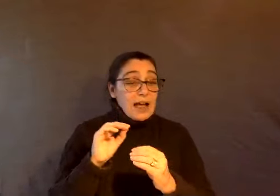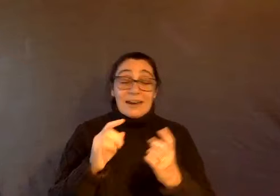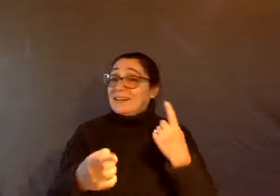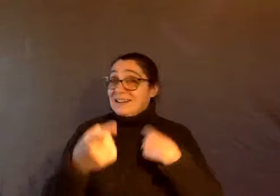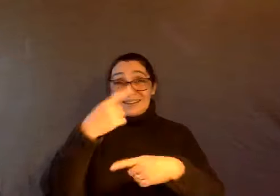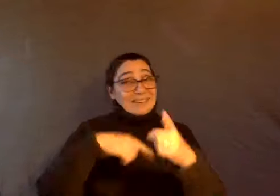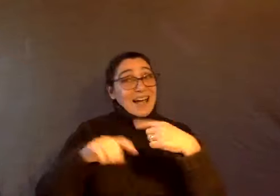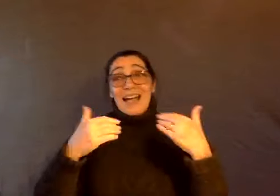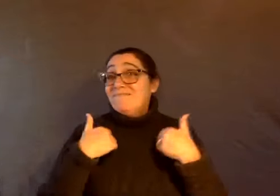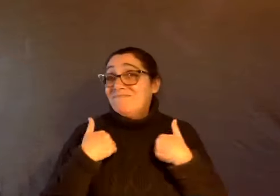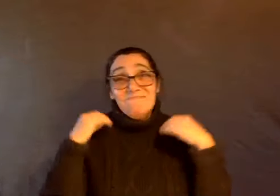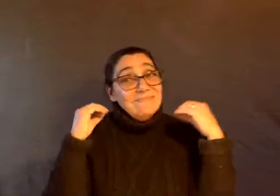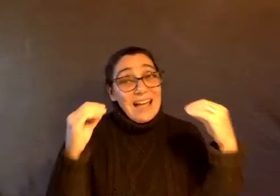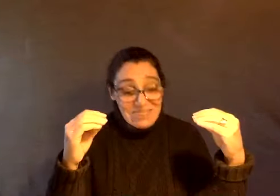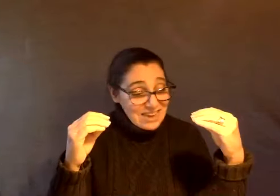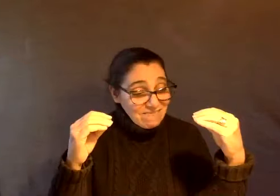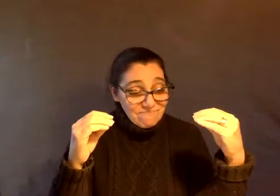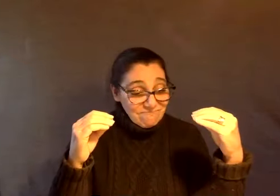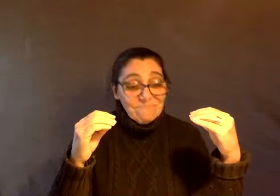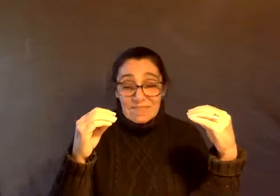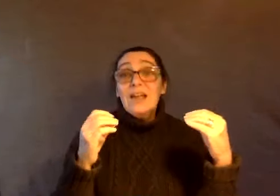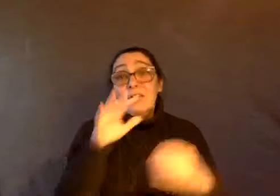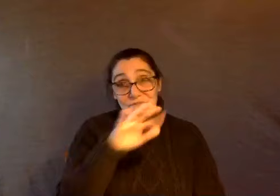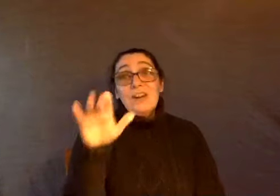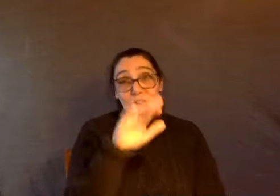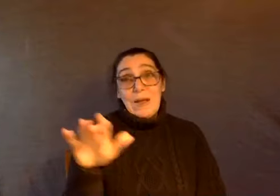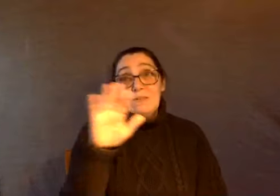sign. Sign, nothing. Finger spell.